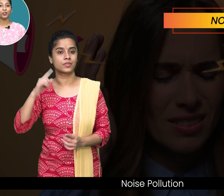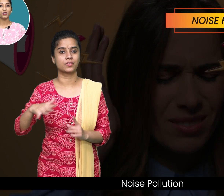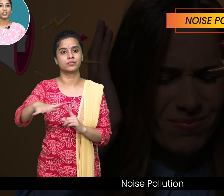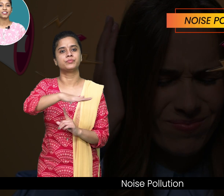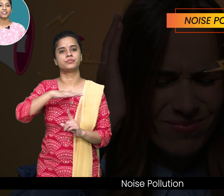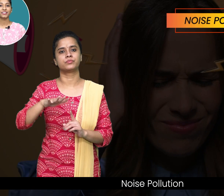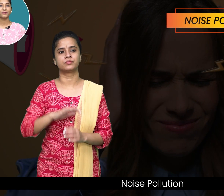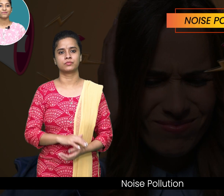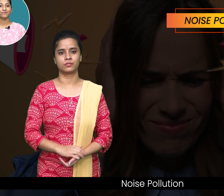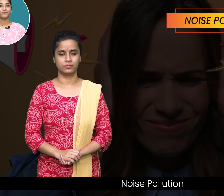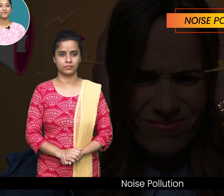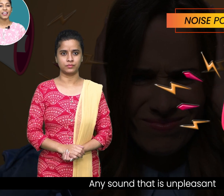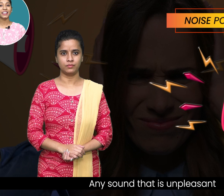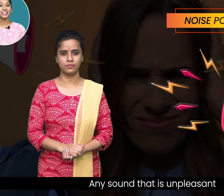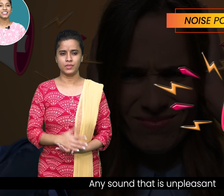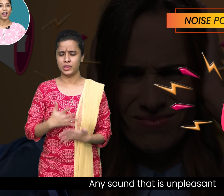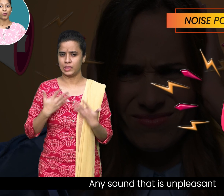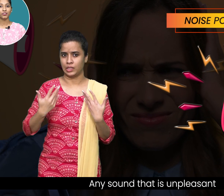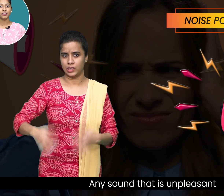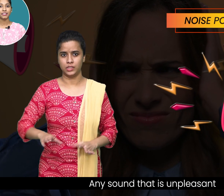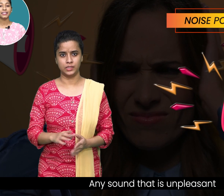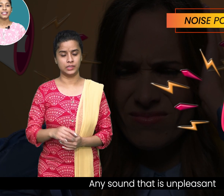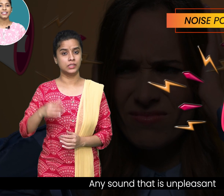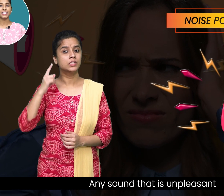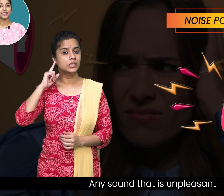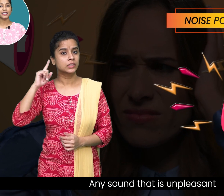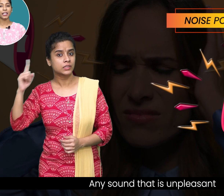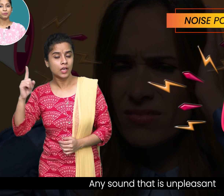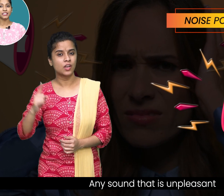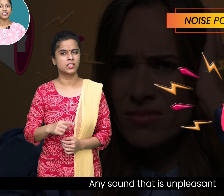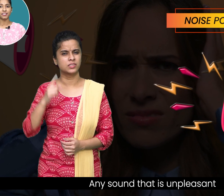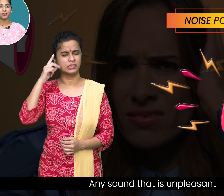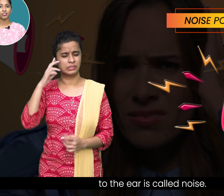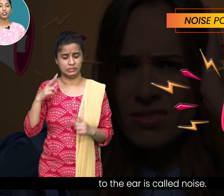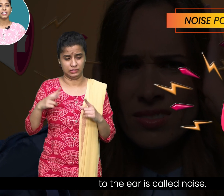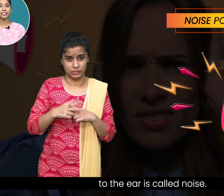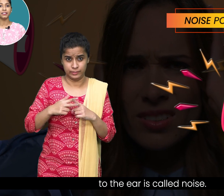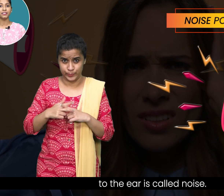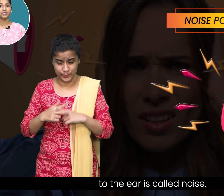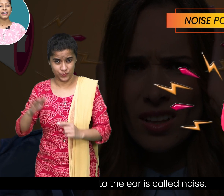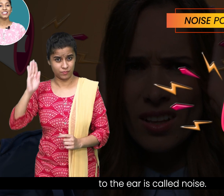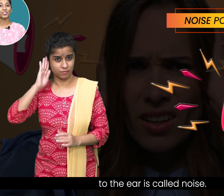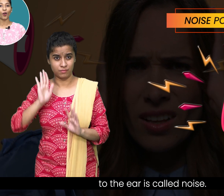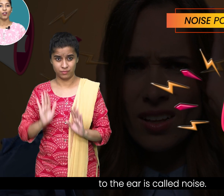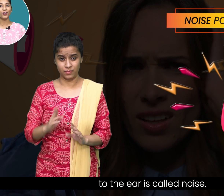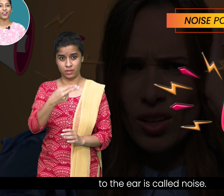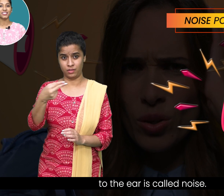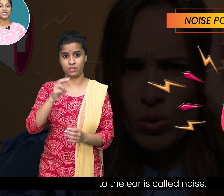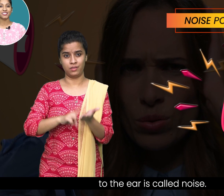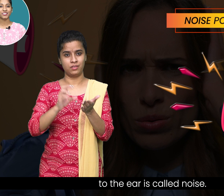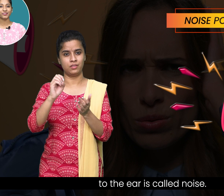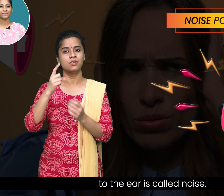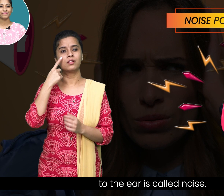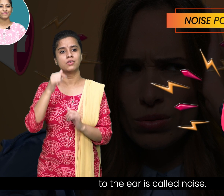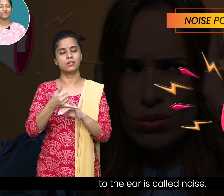Noise pollution. Any sound that is unpleasant to the ear is called